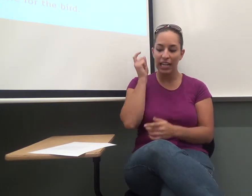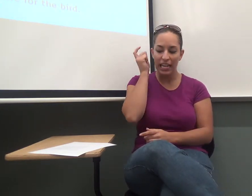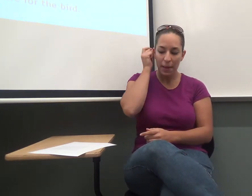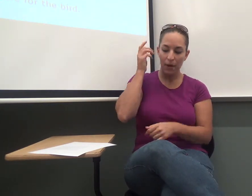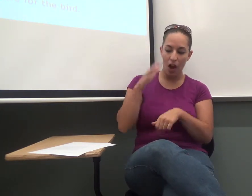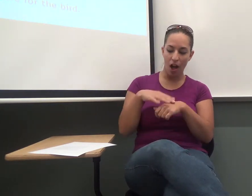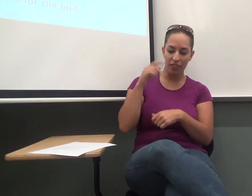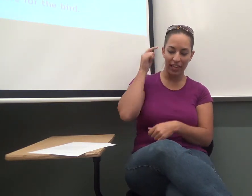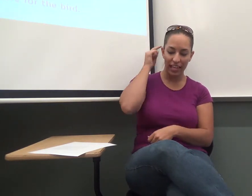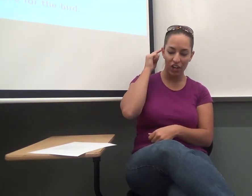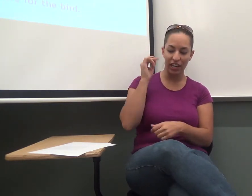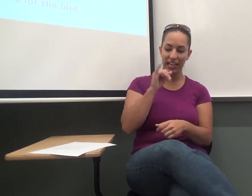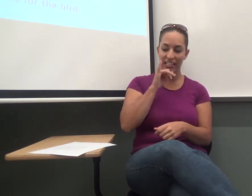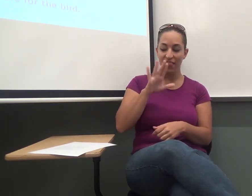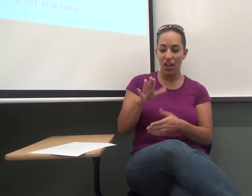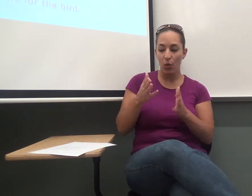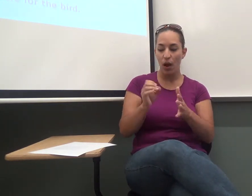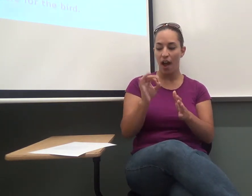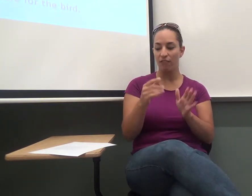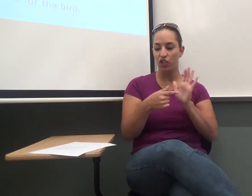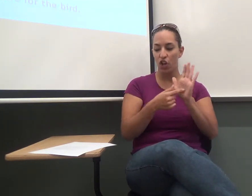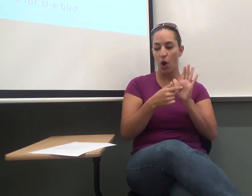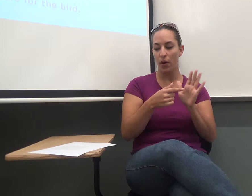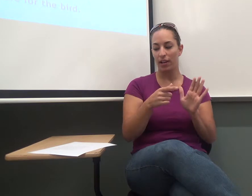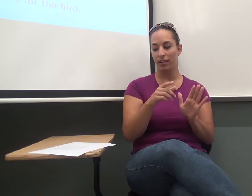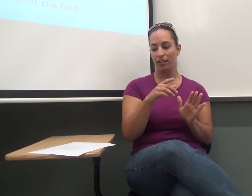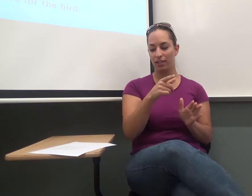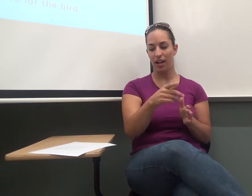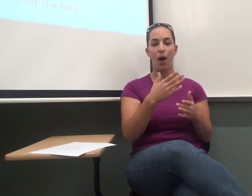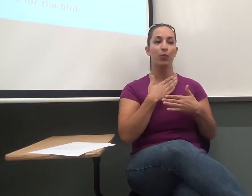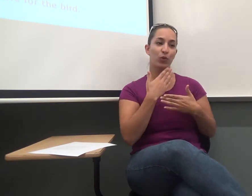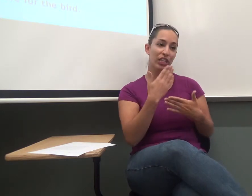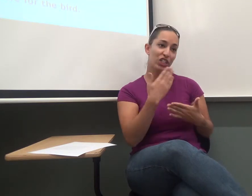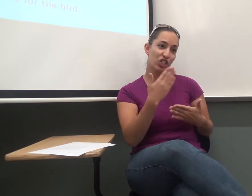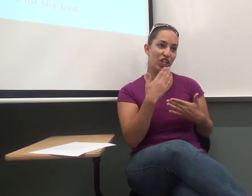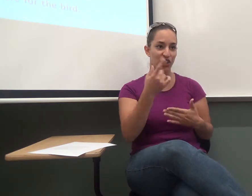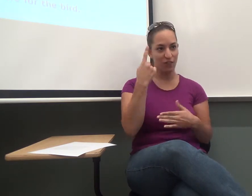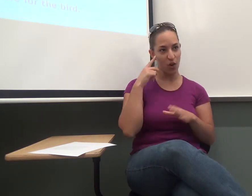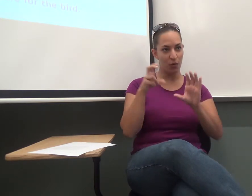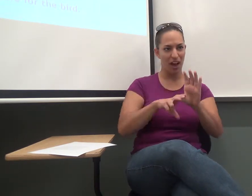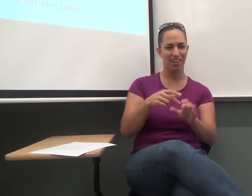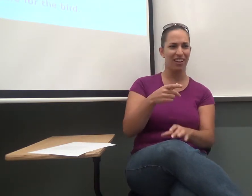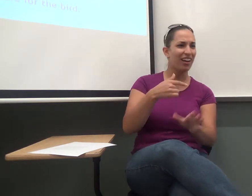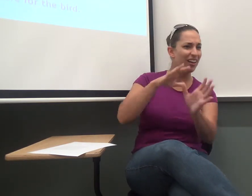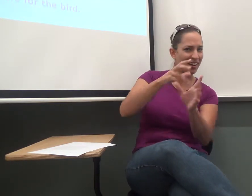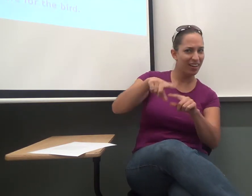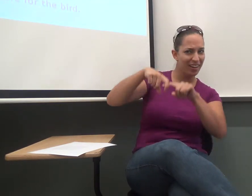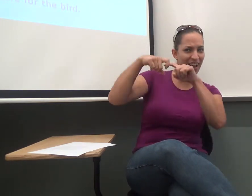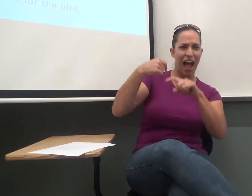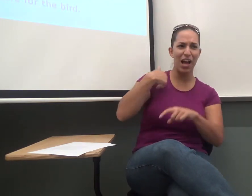ride. I don't know about you guys, but if a bird was clamping onto my ear, I don't know if I'd feel appreciated. I might feel attacked. Let's continue.